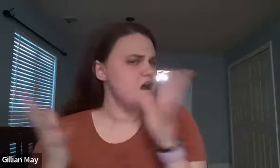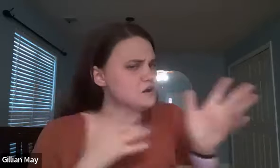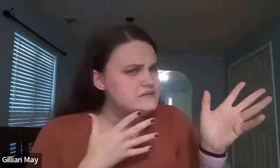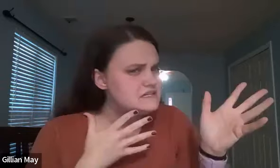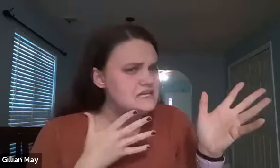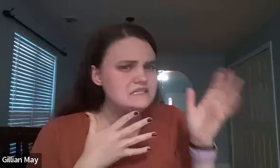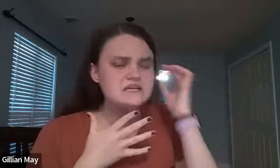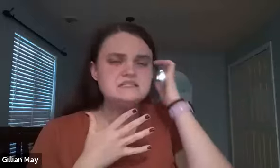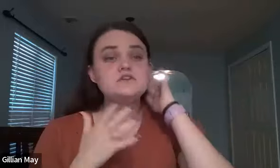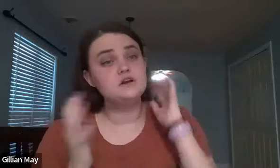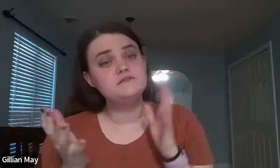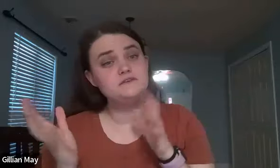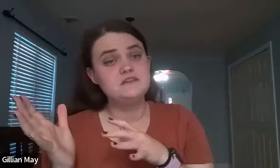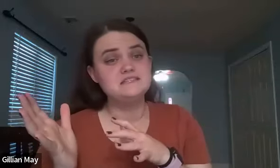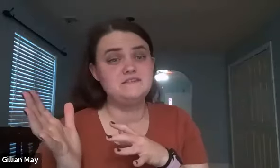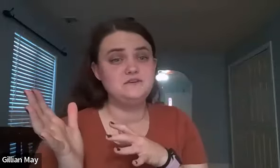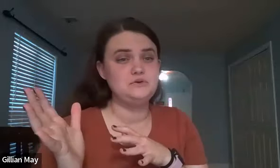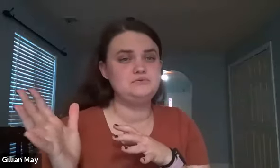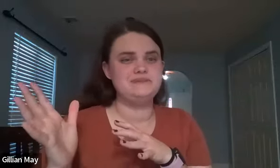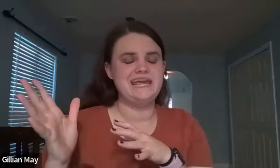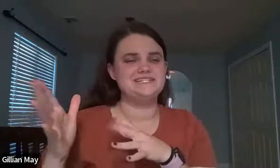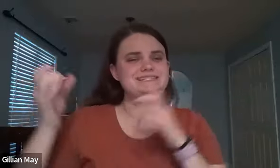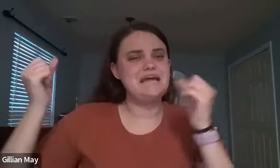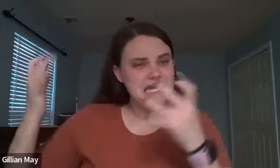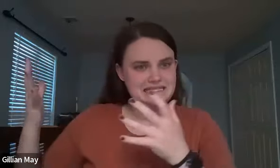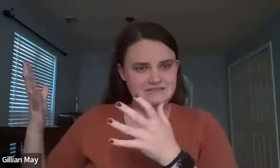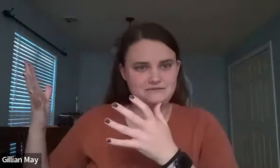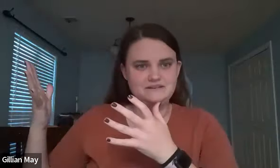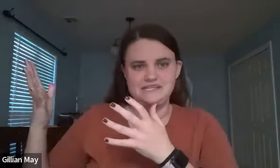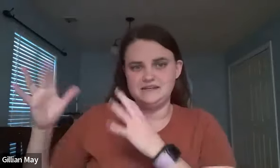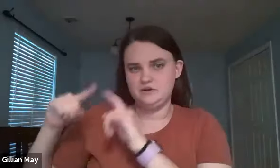not always the case in ASL. There are a few things that if you sign differently